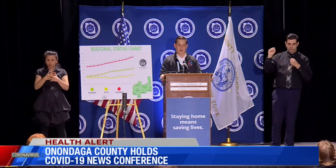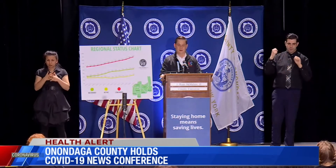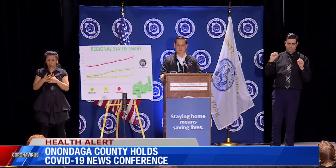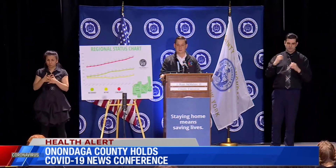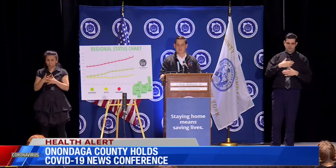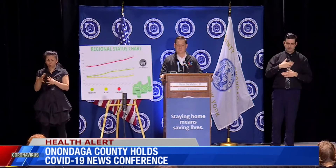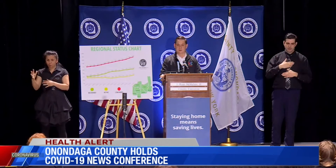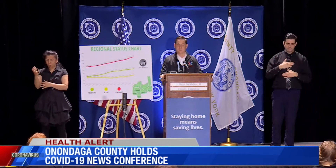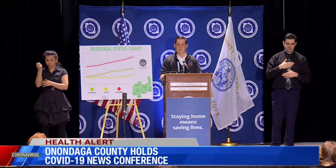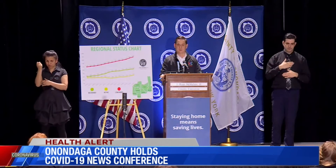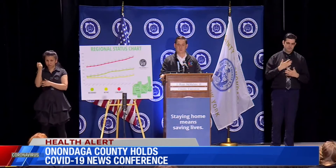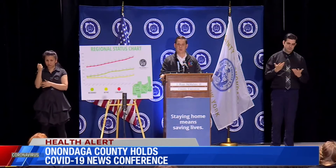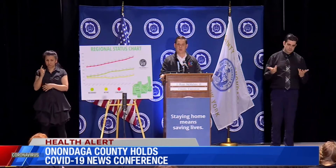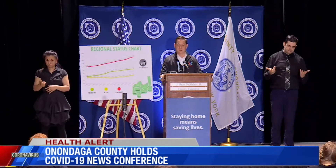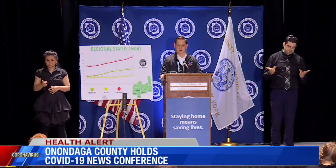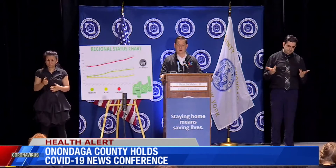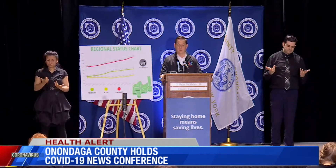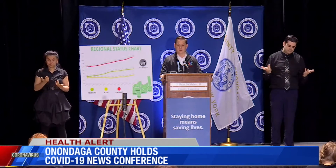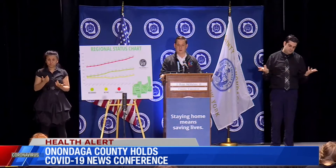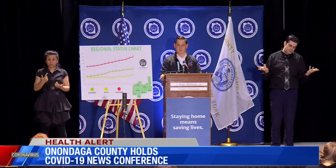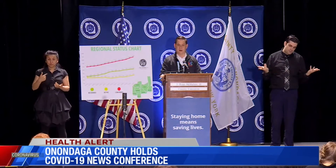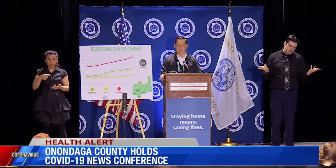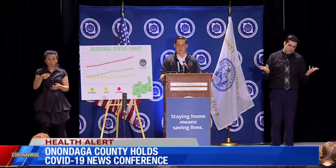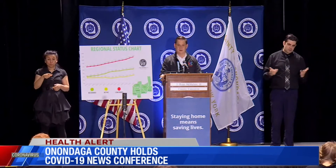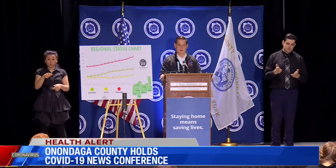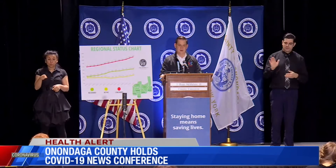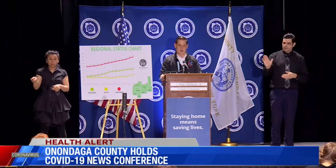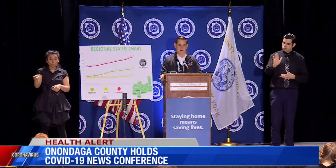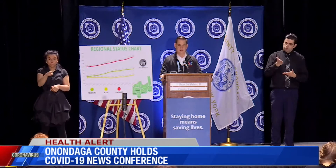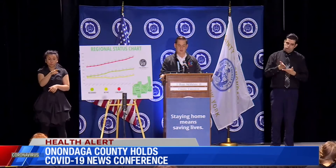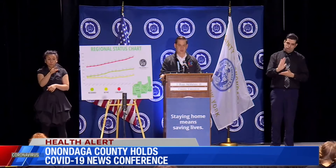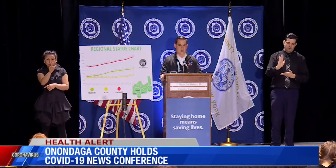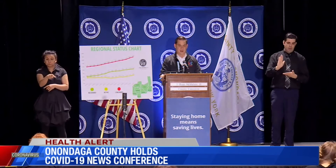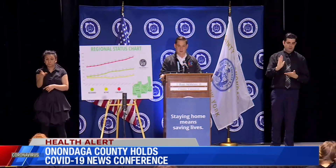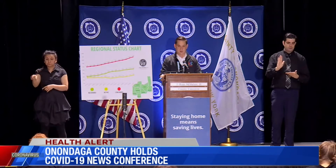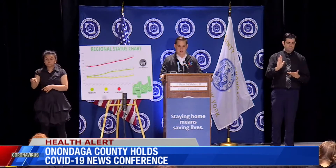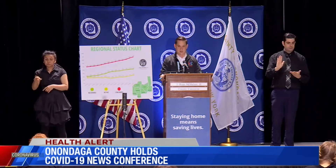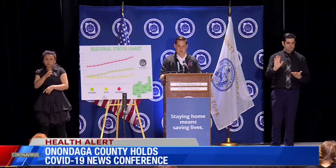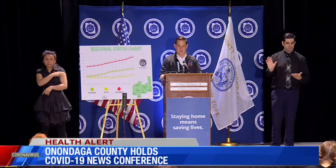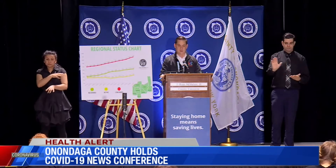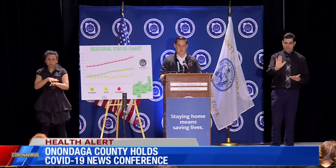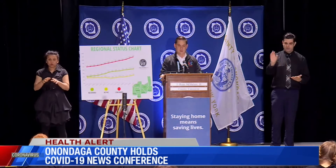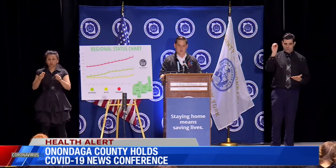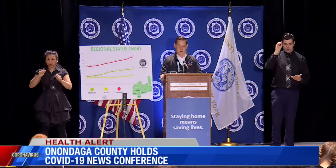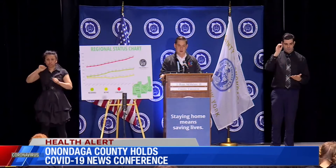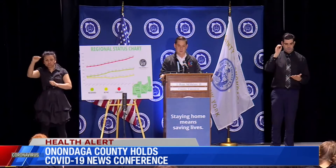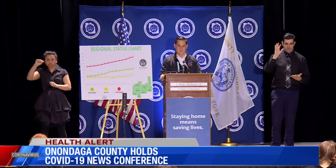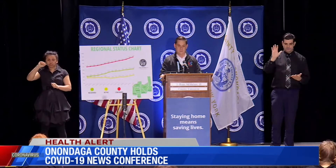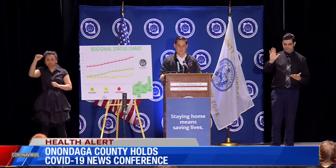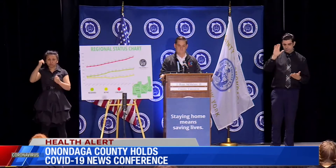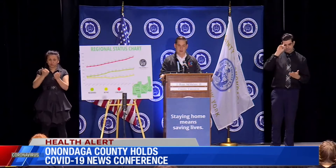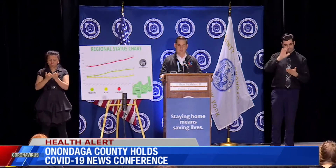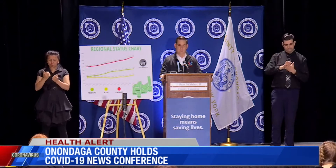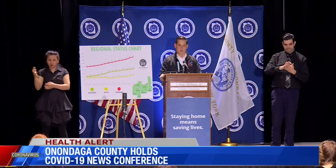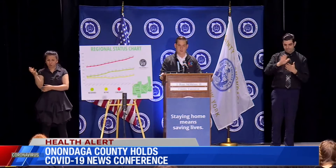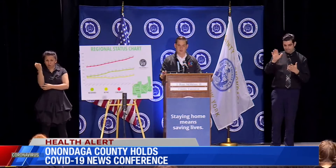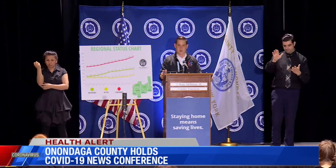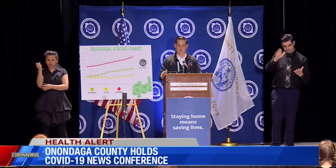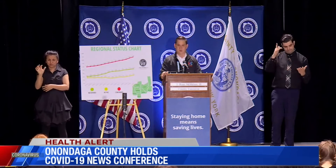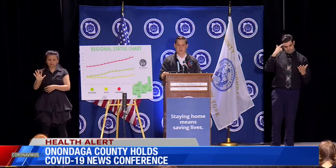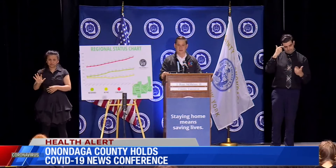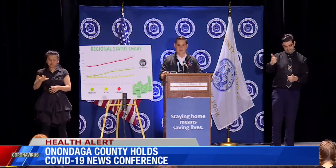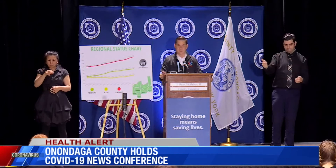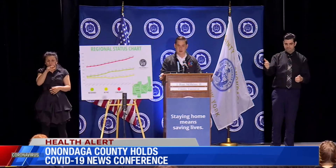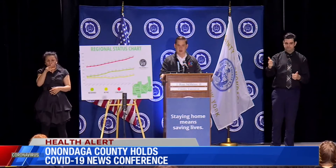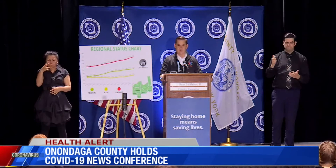their right to speak about what's on their mind. These are trying times. I get protested